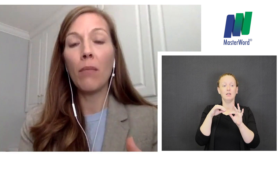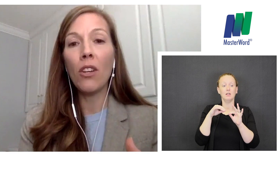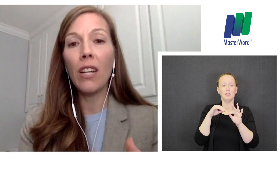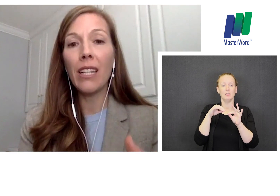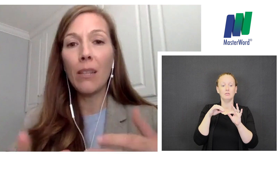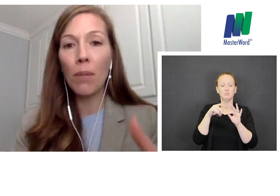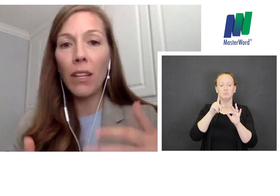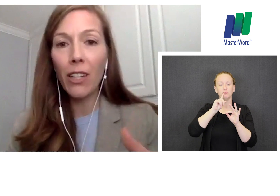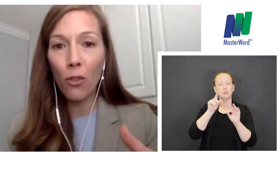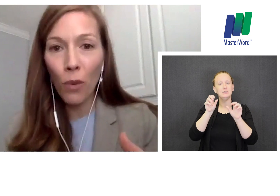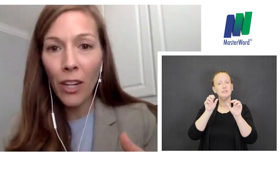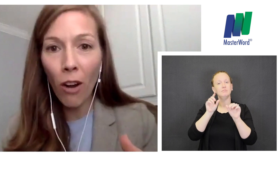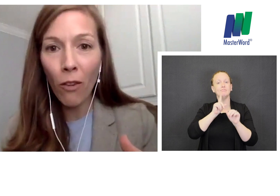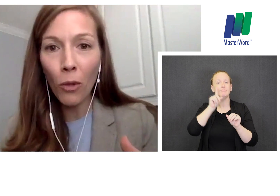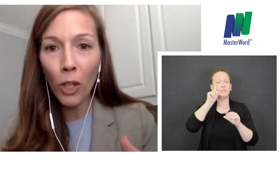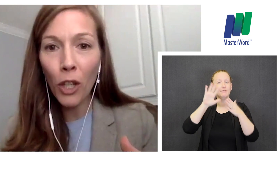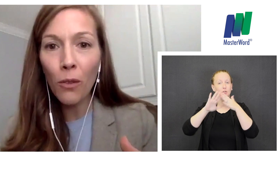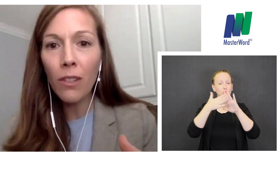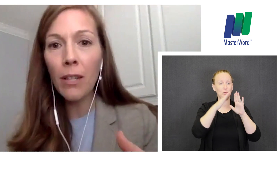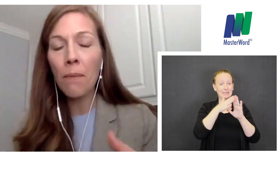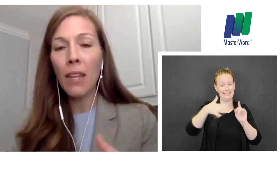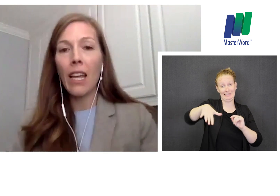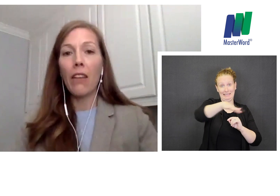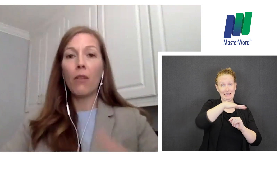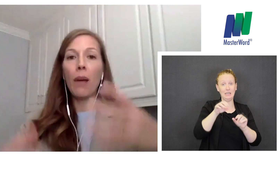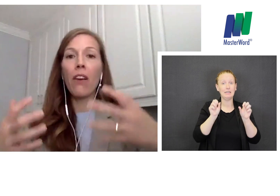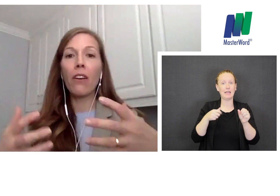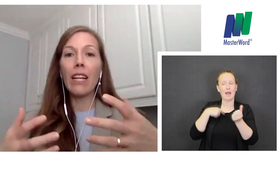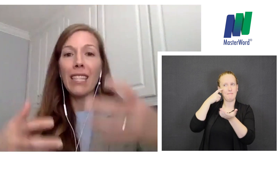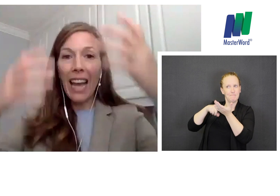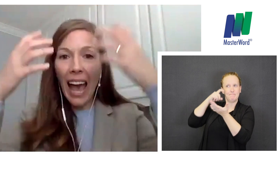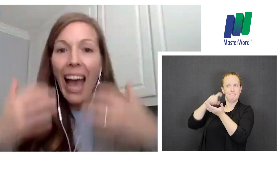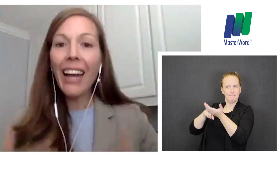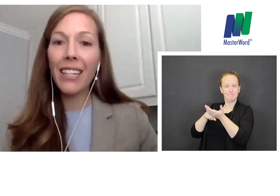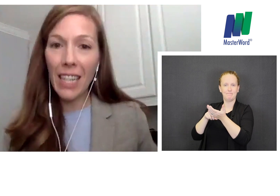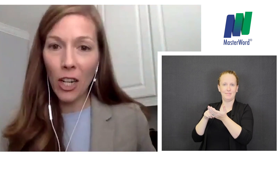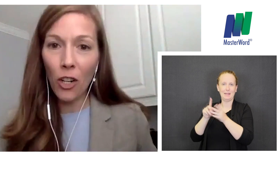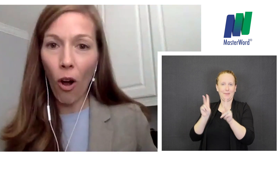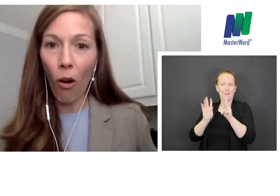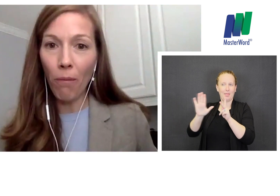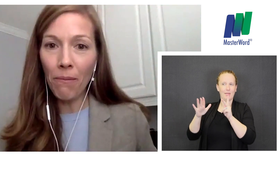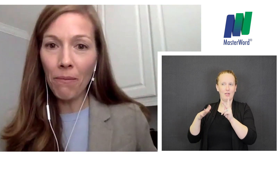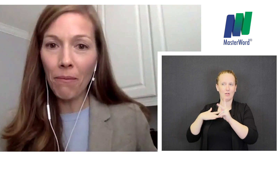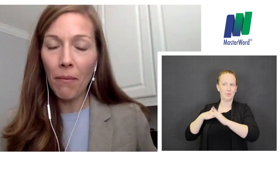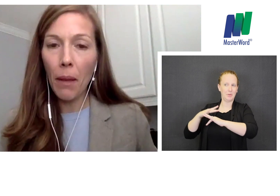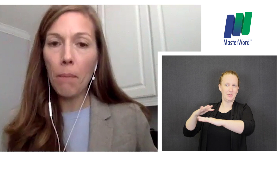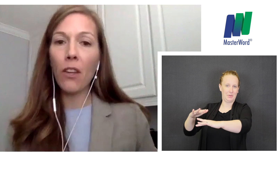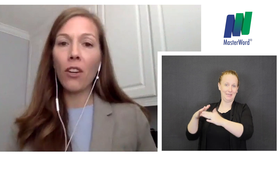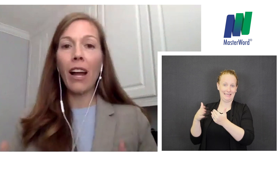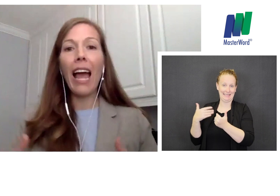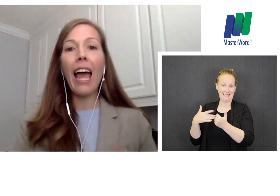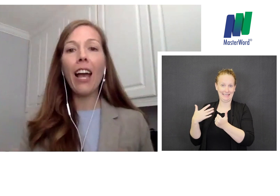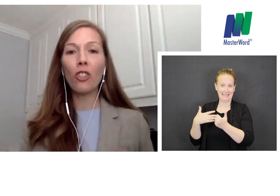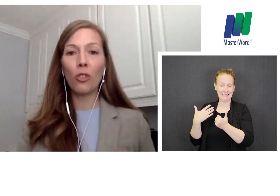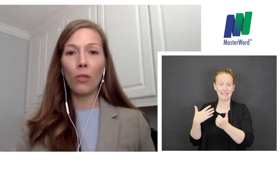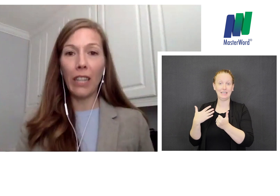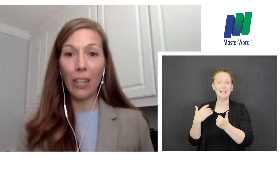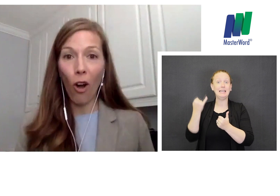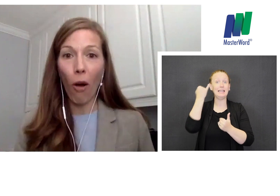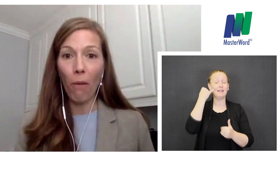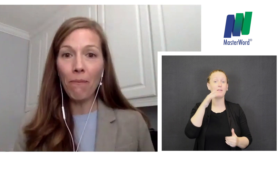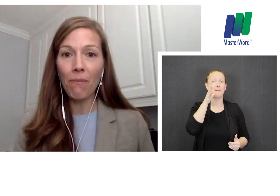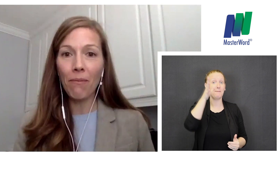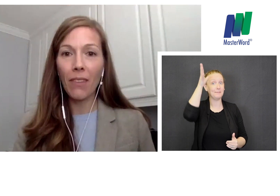deaf community is the ability to read nonverbal cues. If a parent is acting calm, but they're not